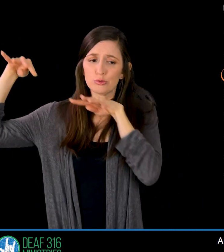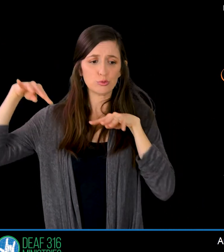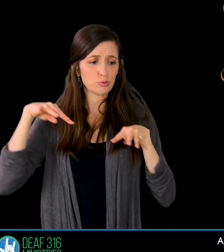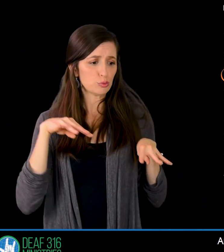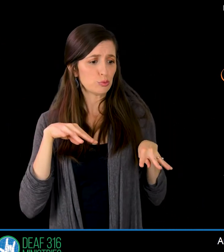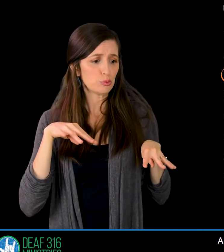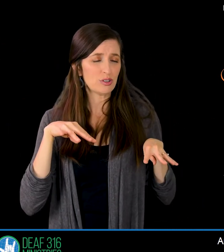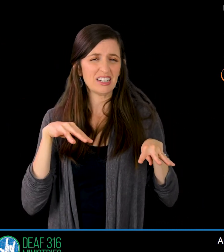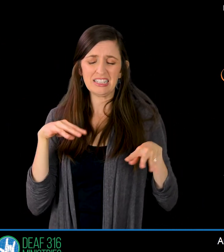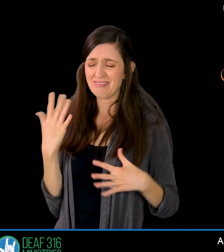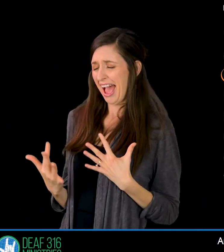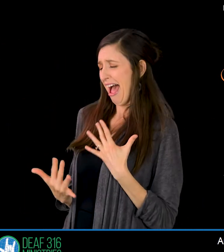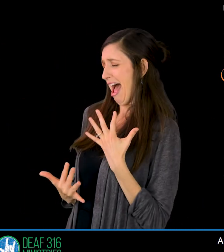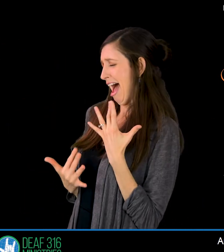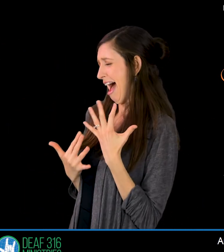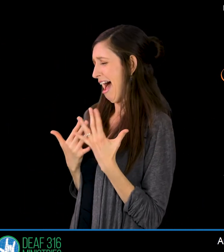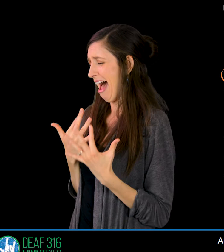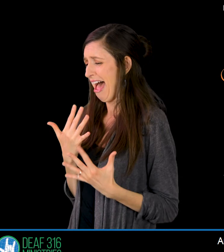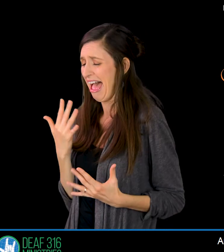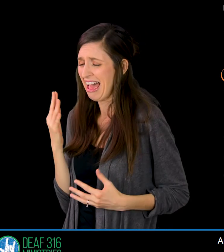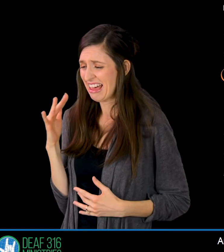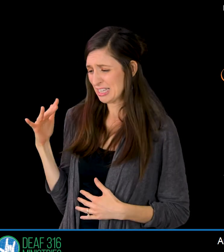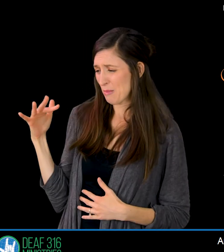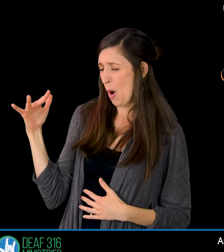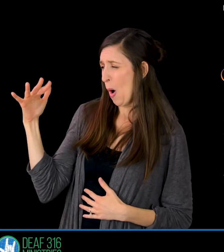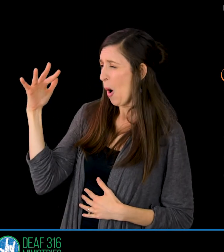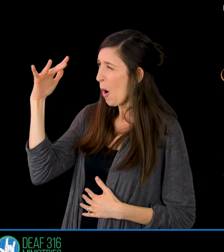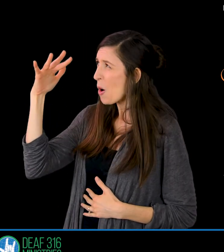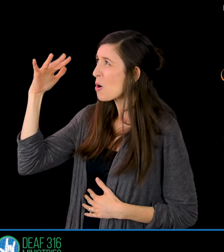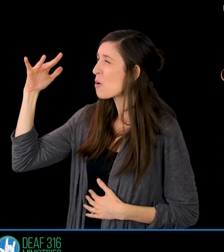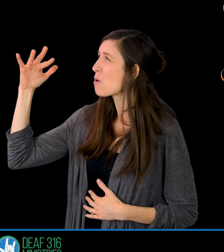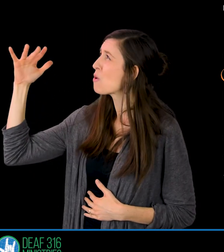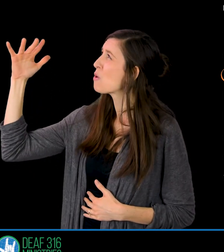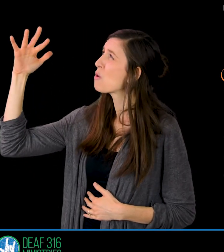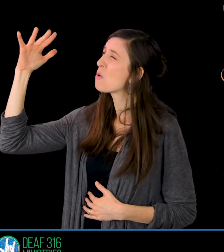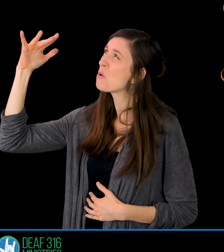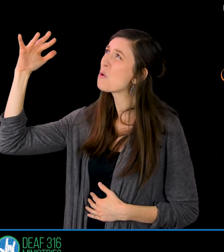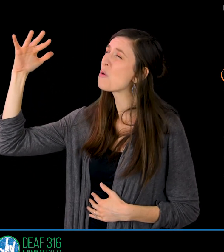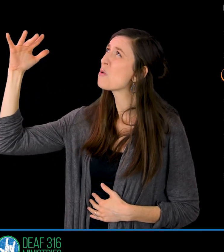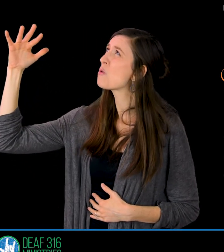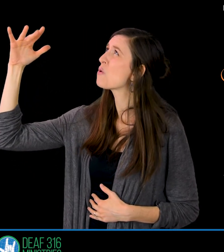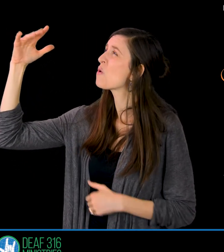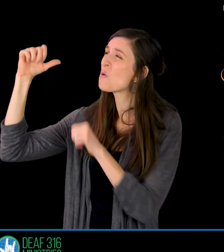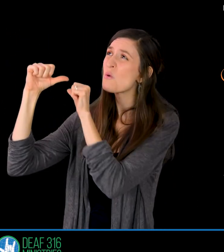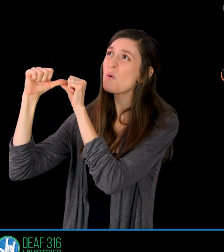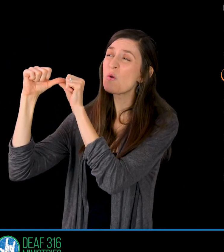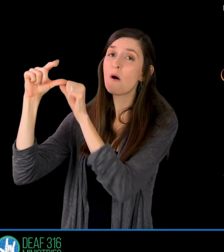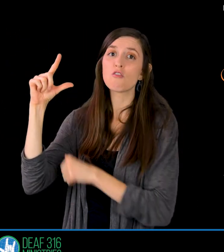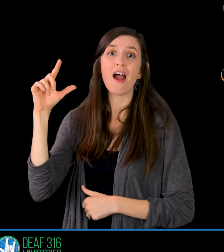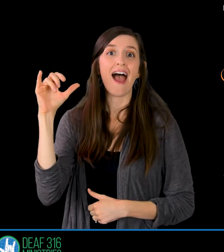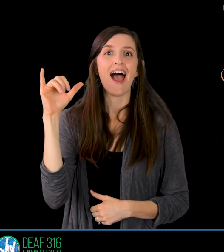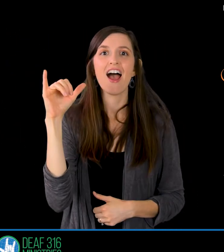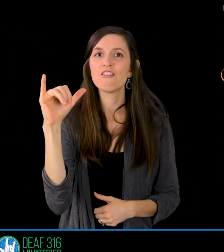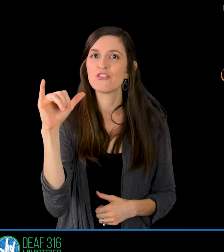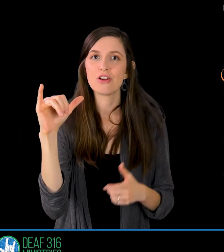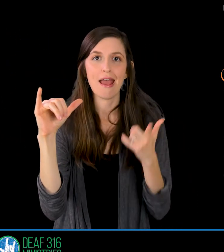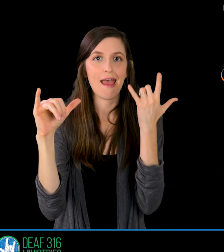of their torment goes up forever and ever that is the strongest